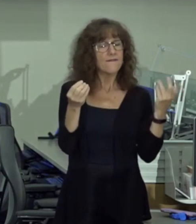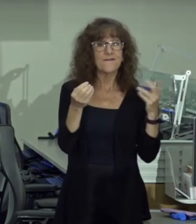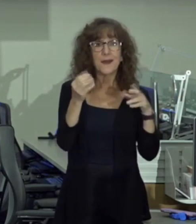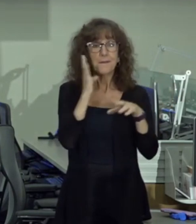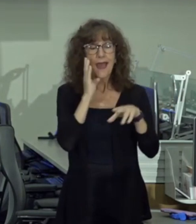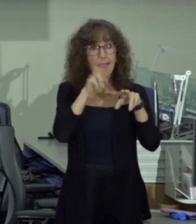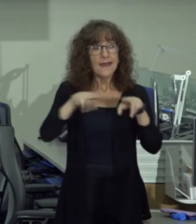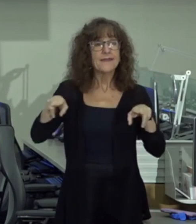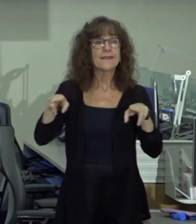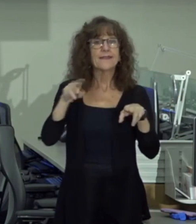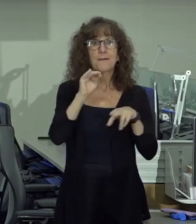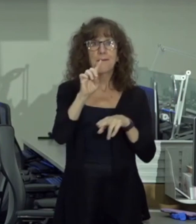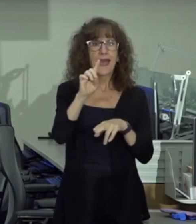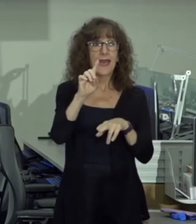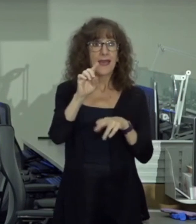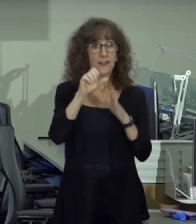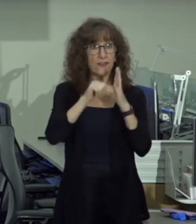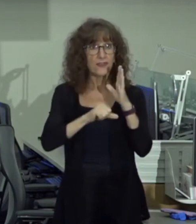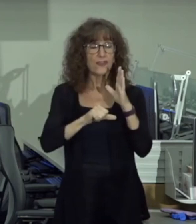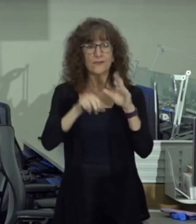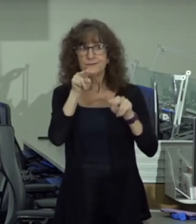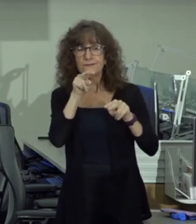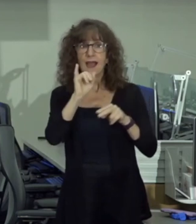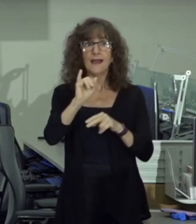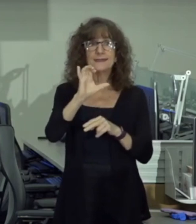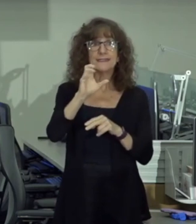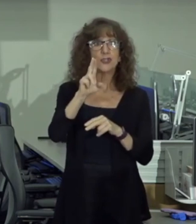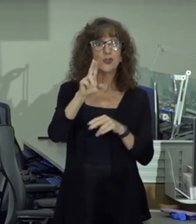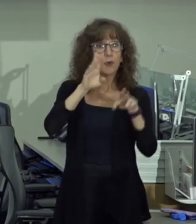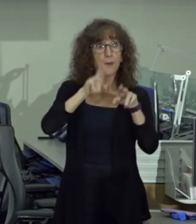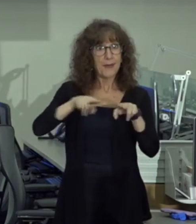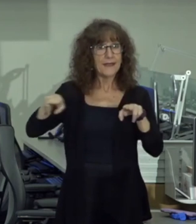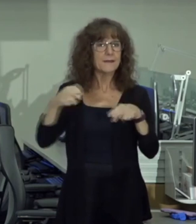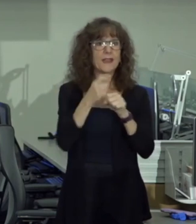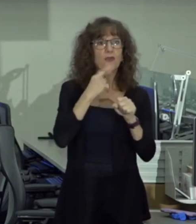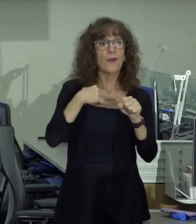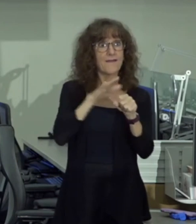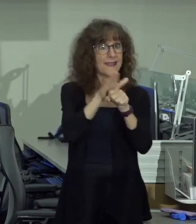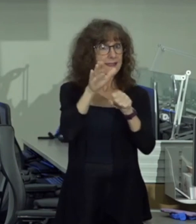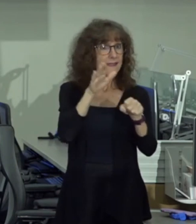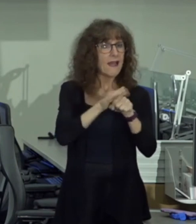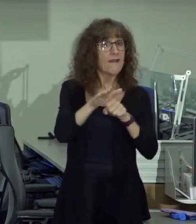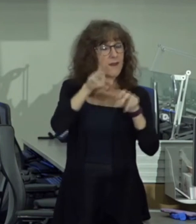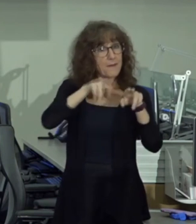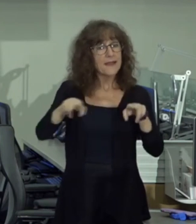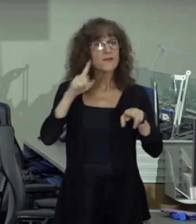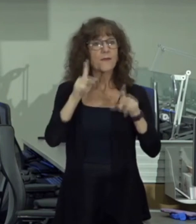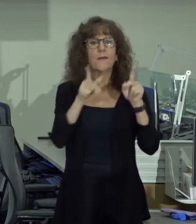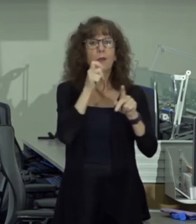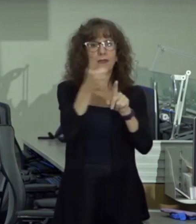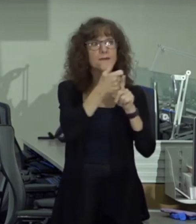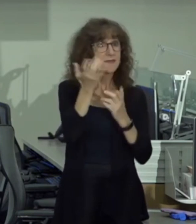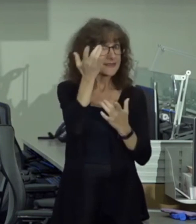also made sure to really monitor ICU beds to make sure that we have the capacity to care for those who are sick. As